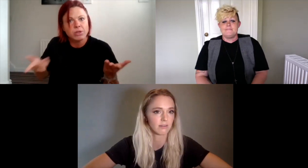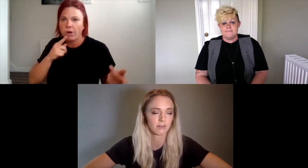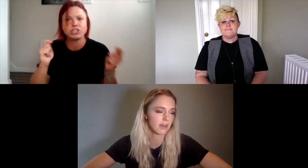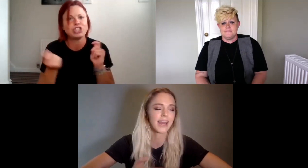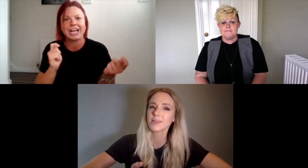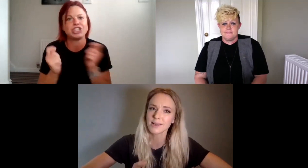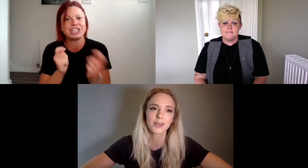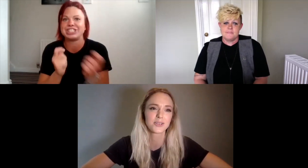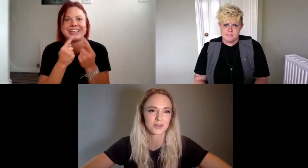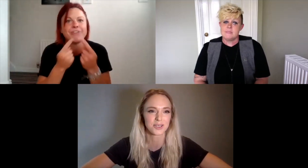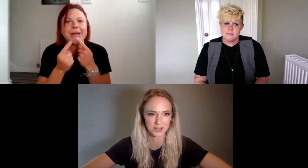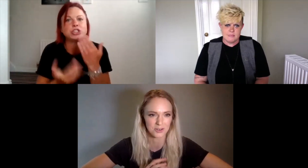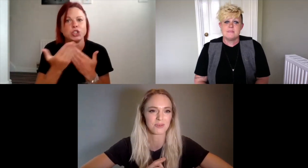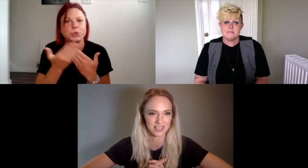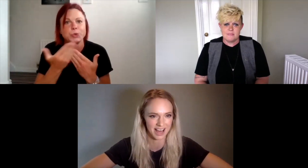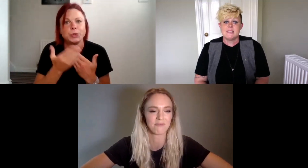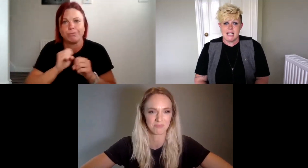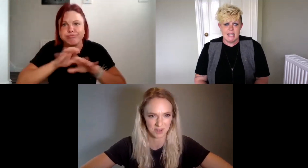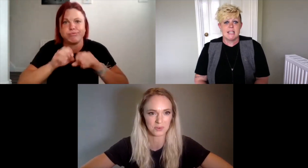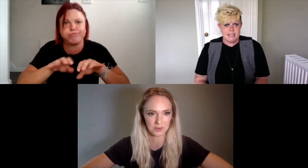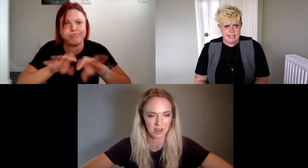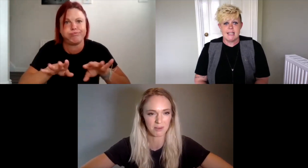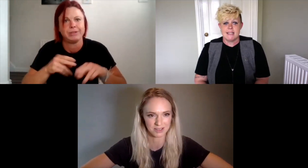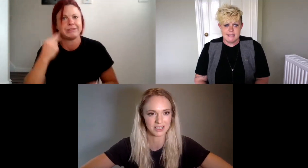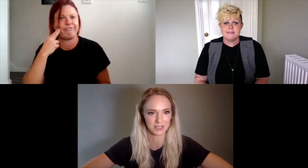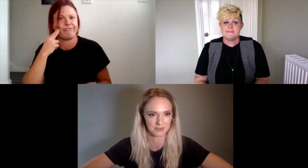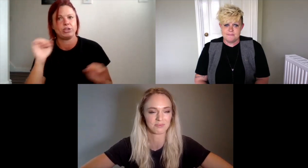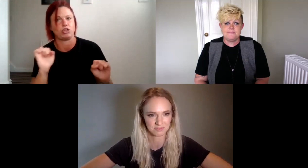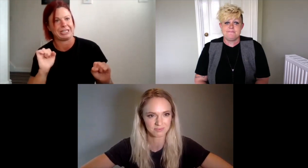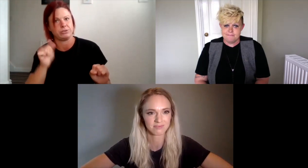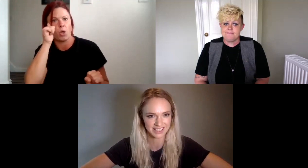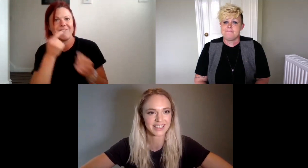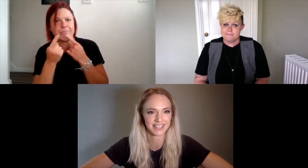yeah, anything I can do to contribute to that, I will absolutely do.